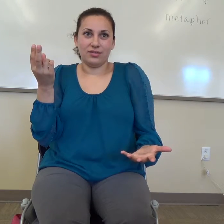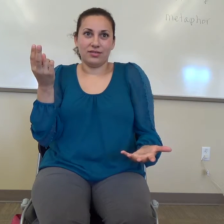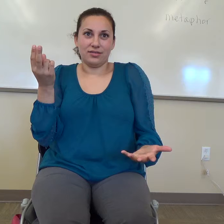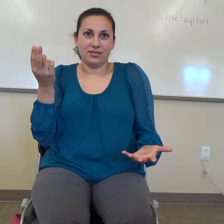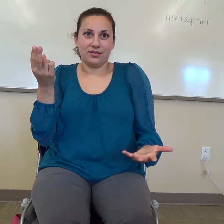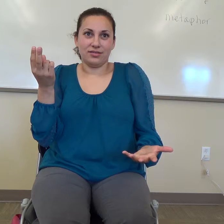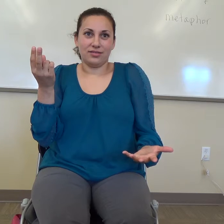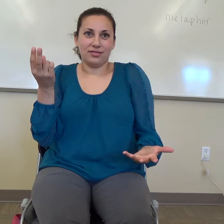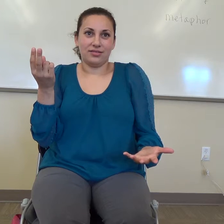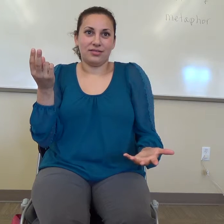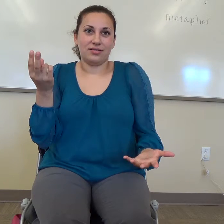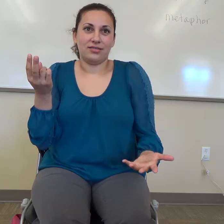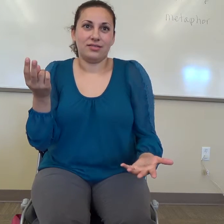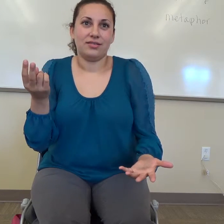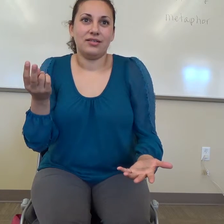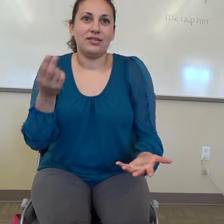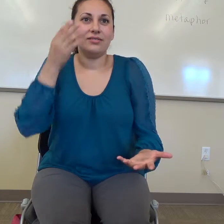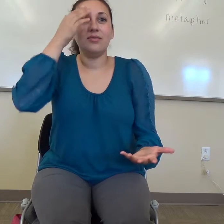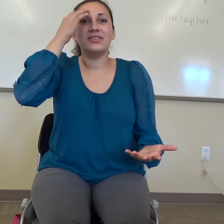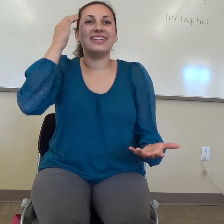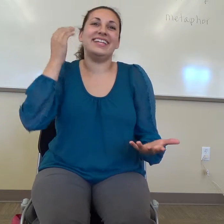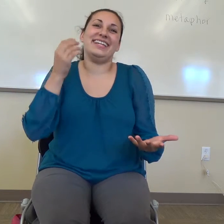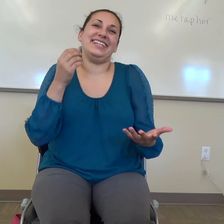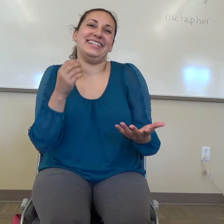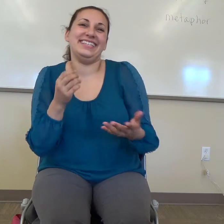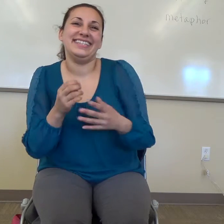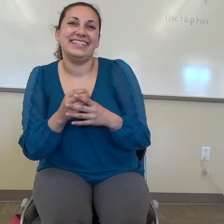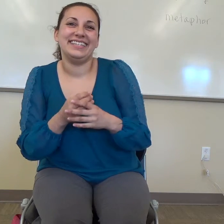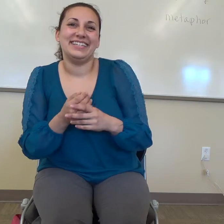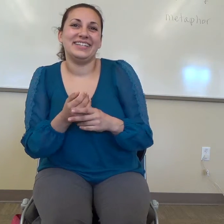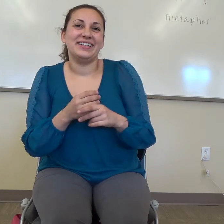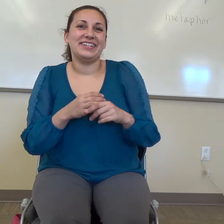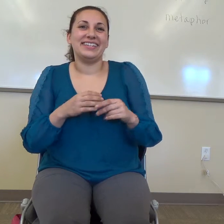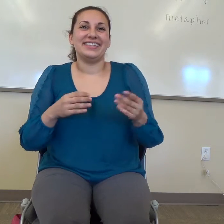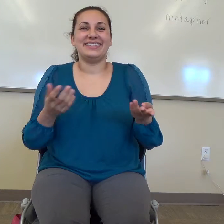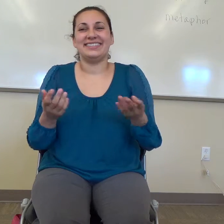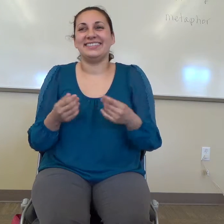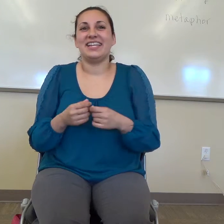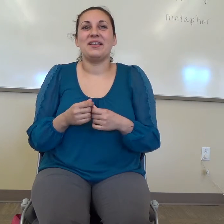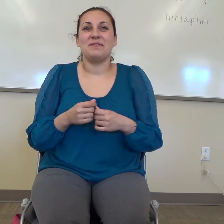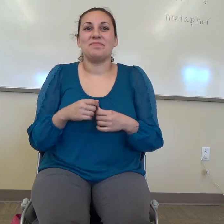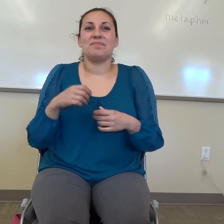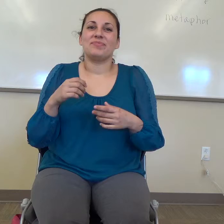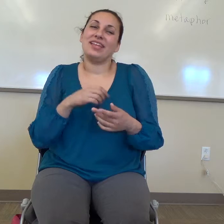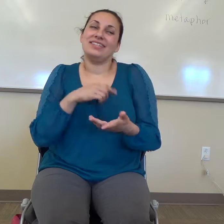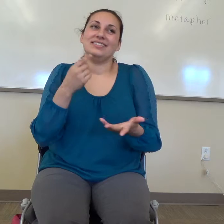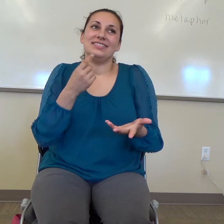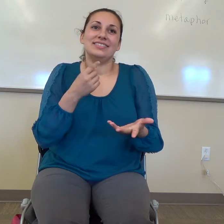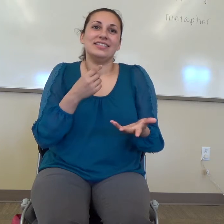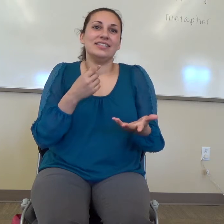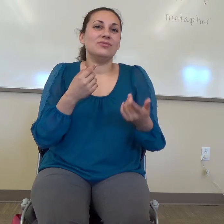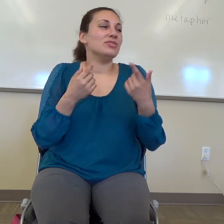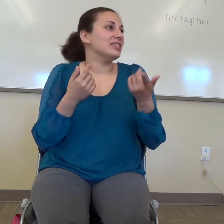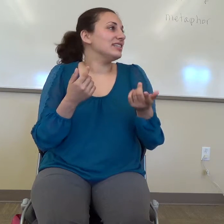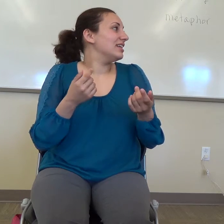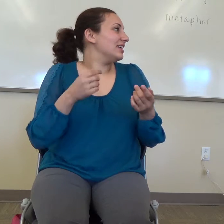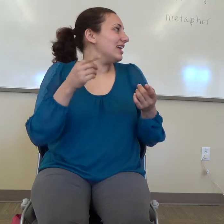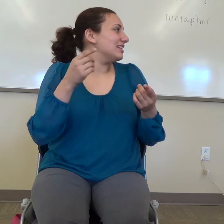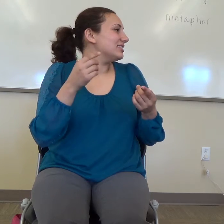make sense. It's ridiculous. Although some smokers are ridiculously addicted to cigarettes, right? Well, yeah, she